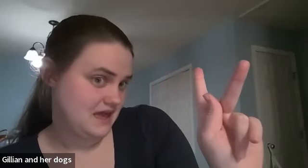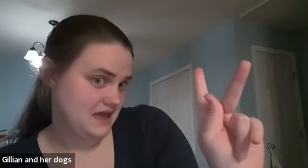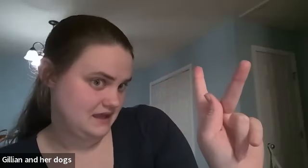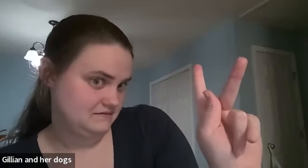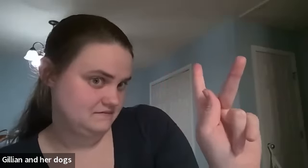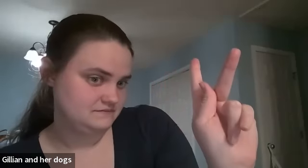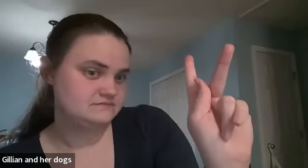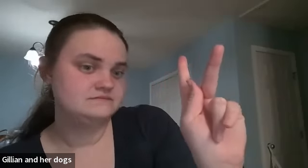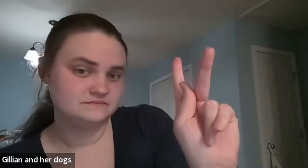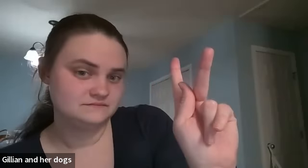K,